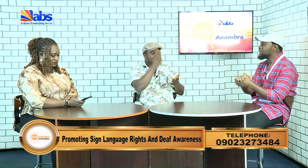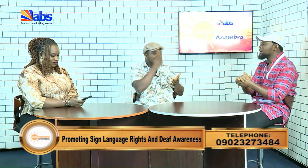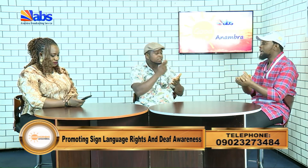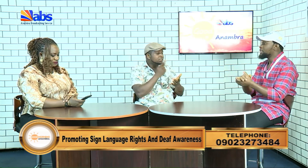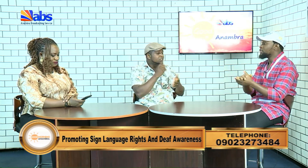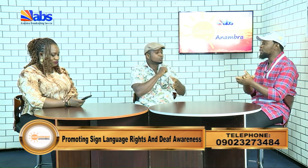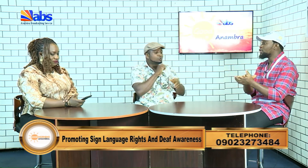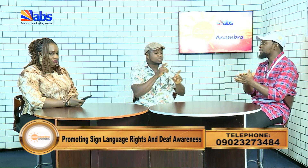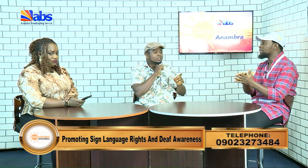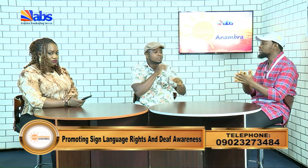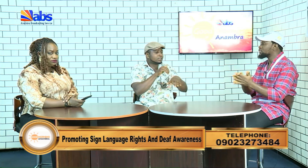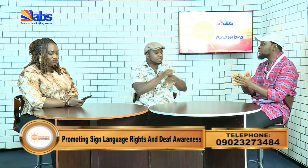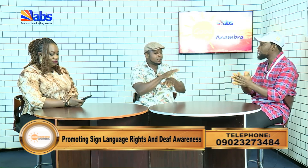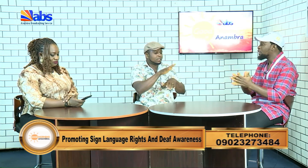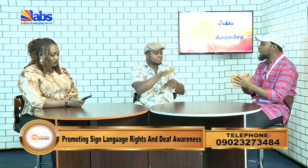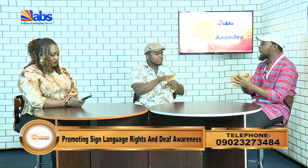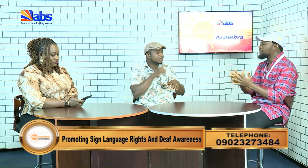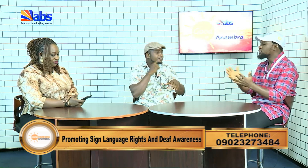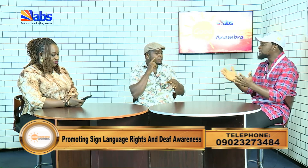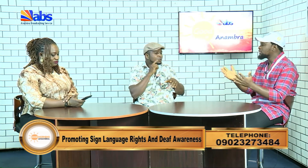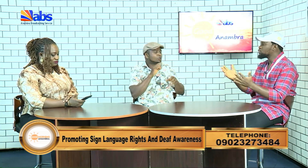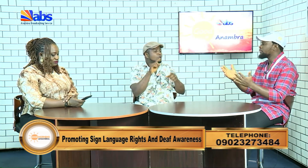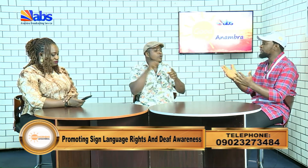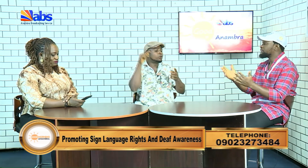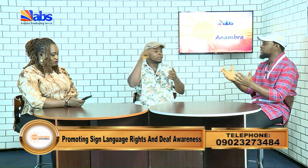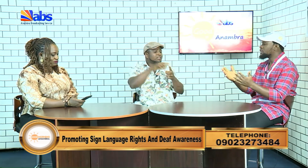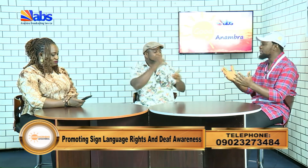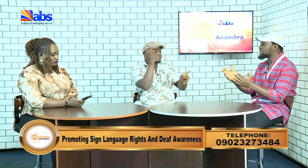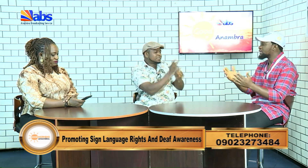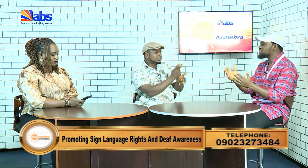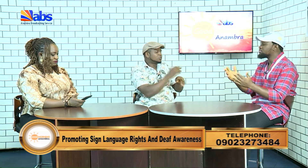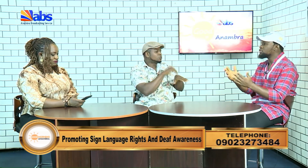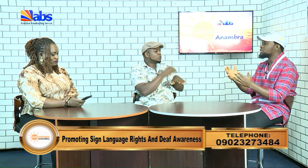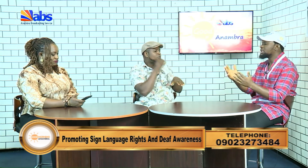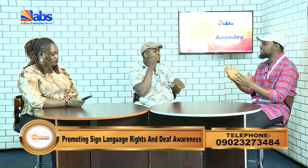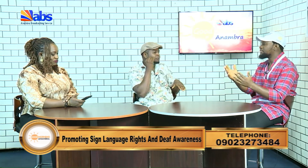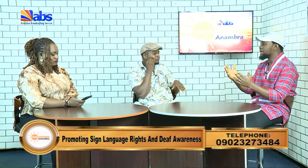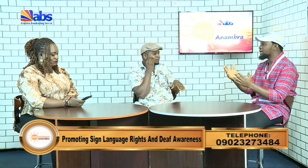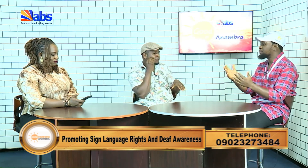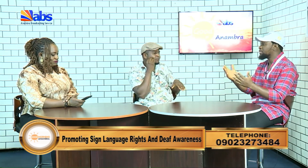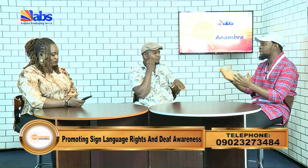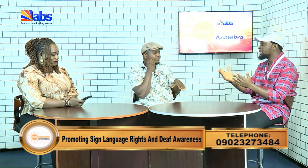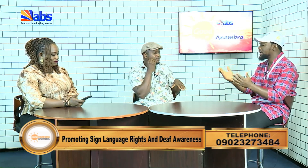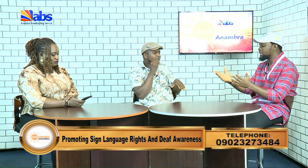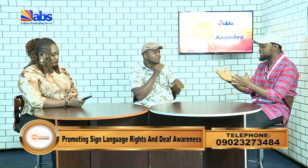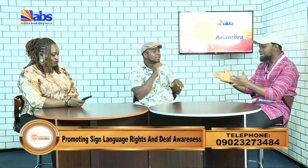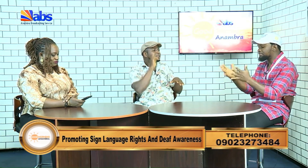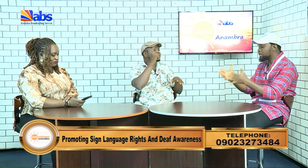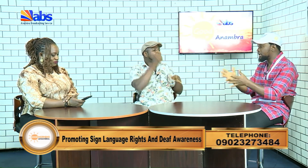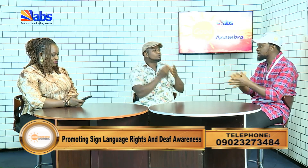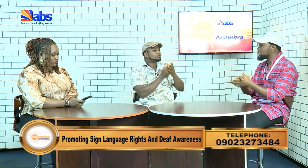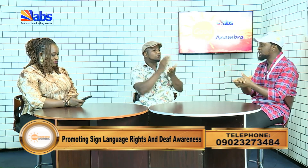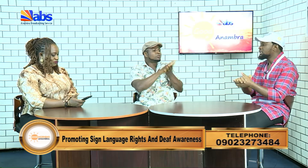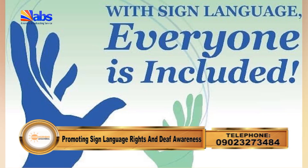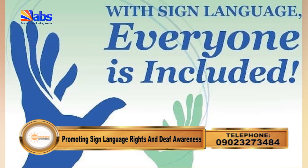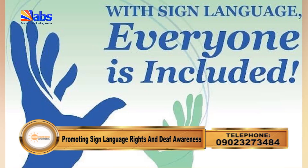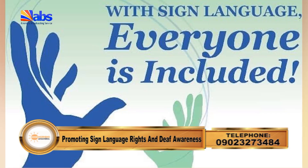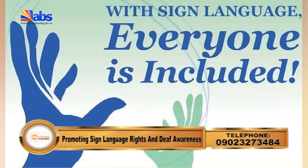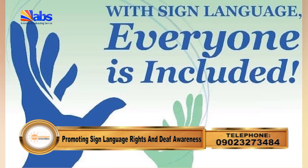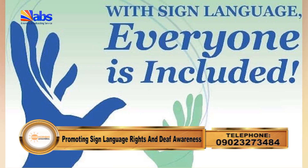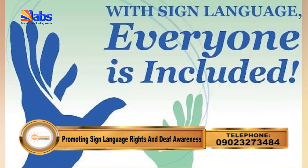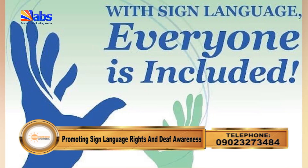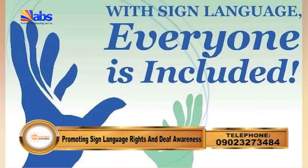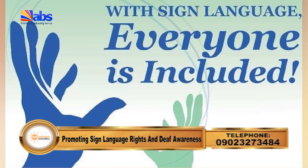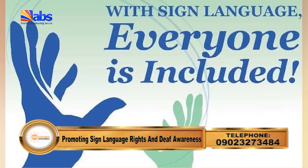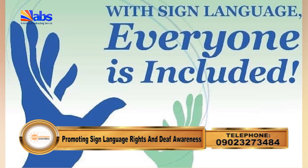that we'll not be able to go. And most times we've discovered that most deaf parents, they don't send